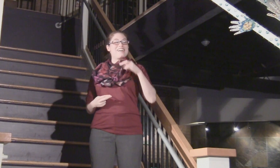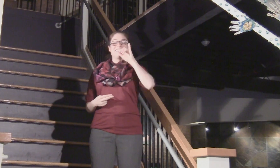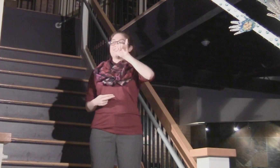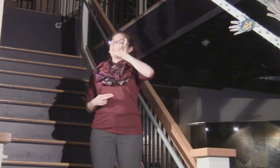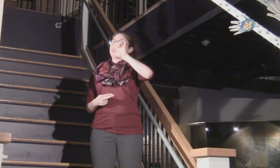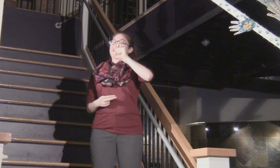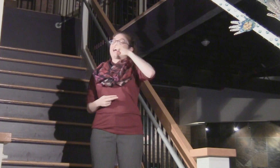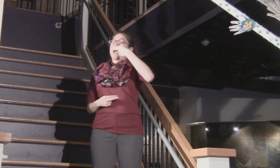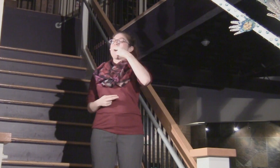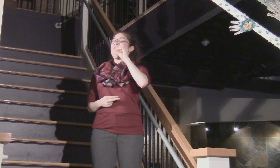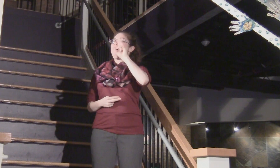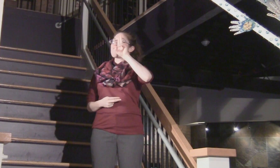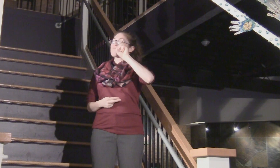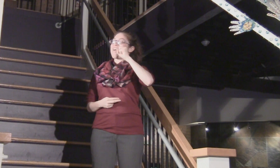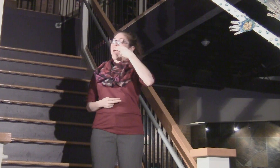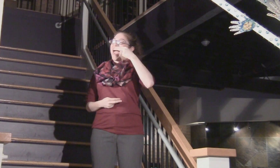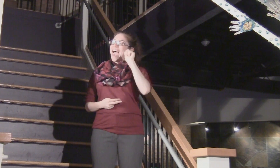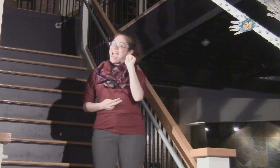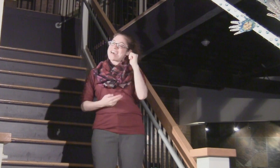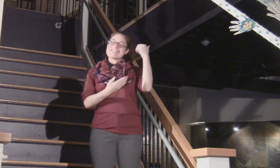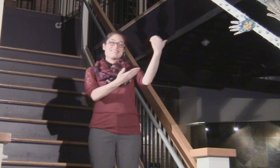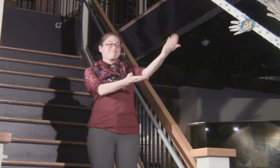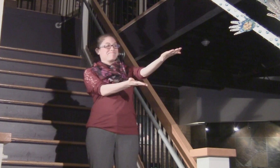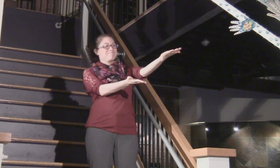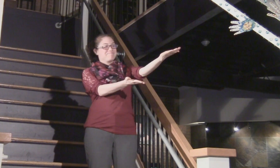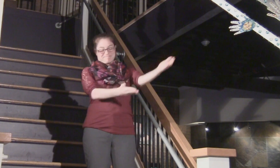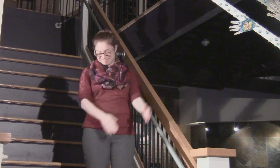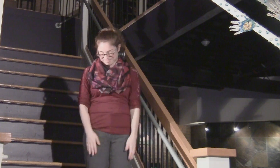introduce Rabbi Yoshua.